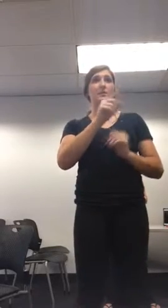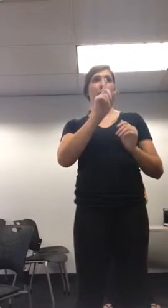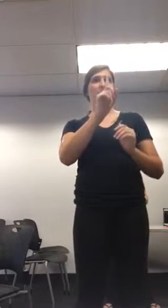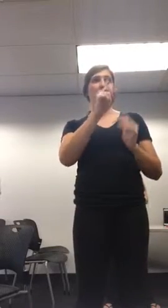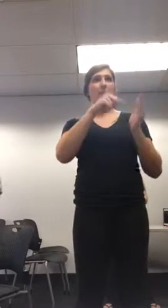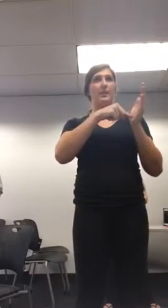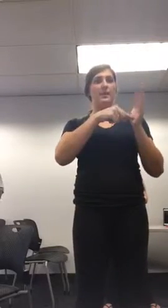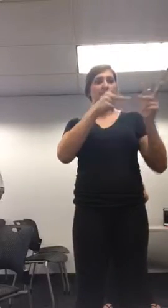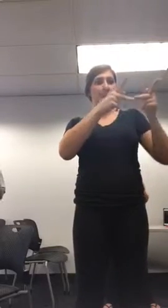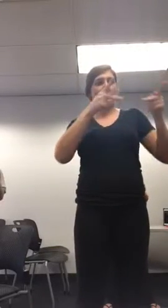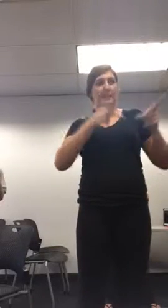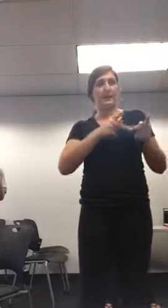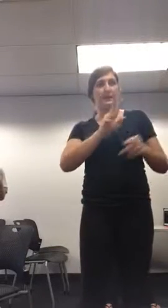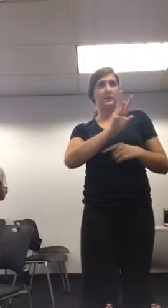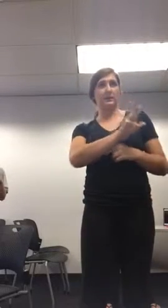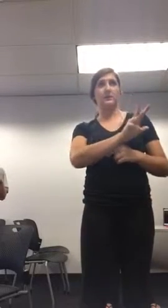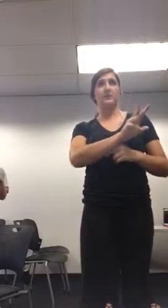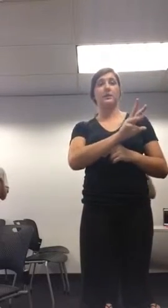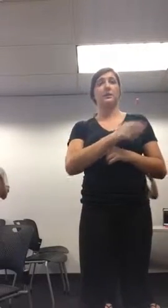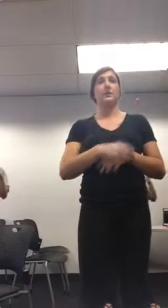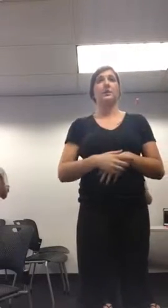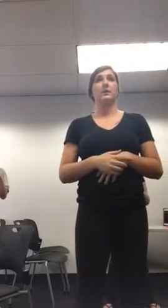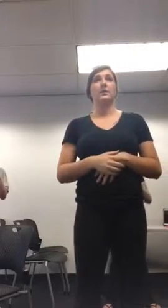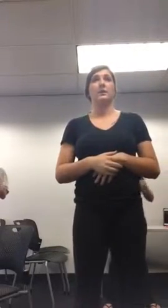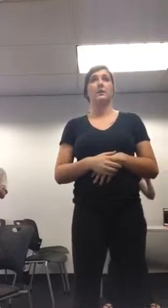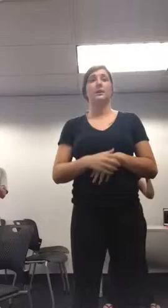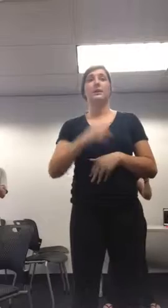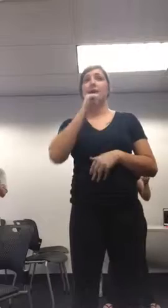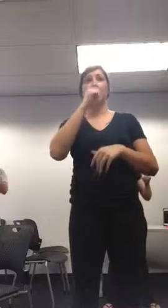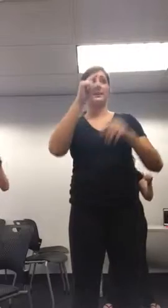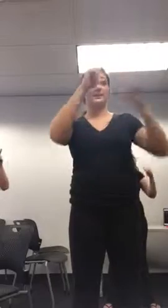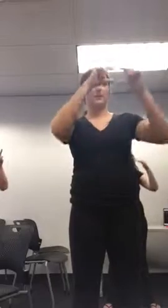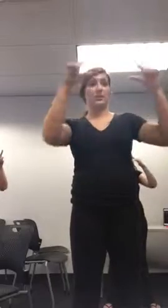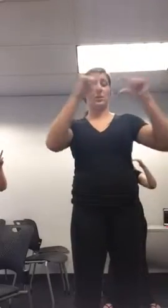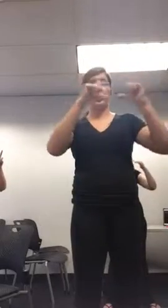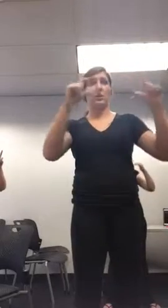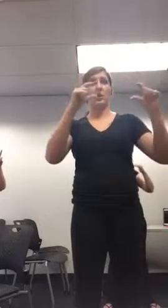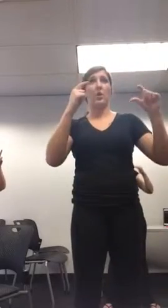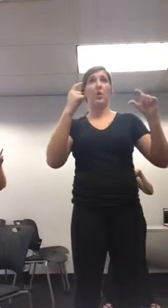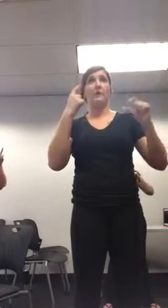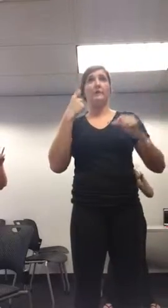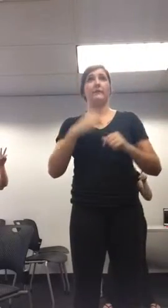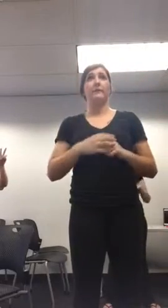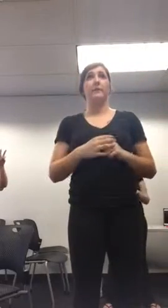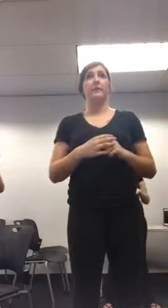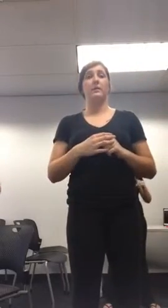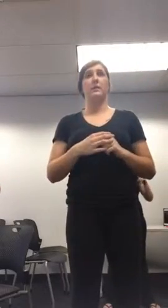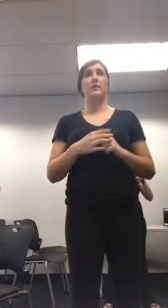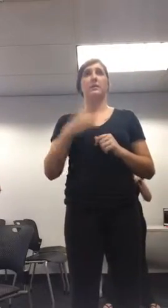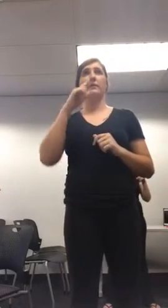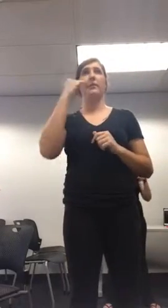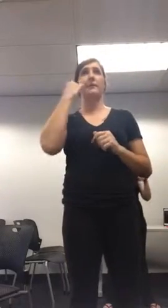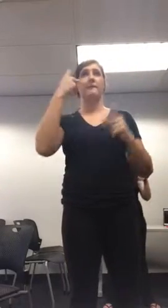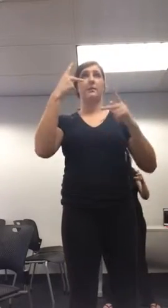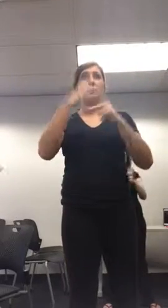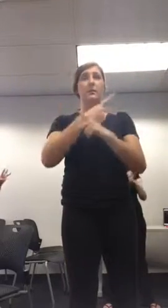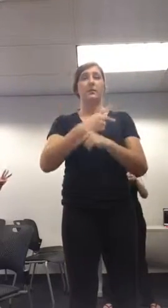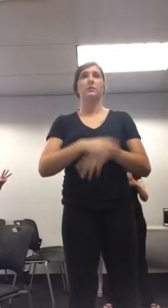place. Not because we did it by rote, but because we understand when we multiply, and this is true